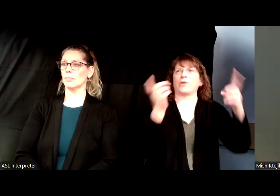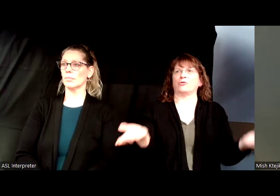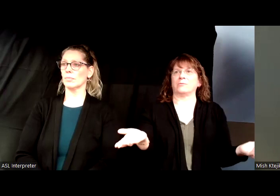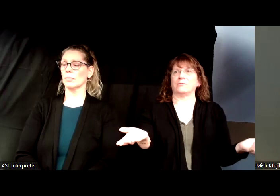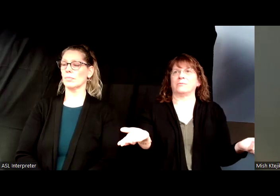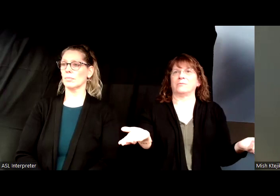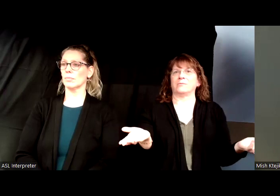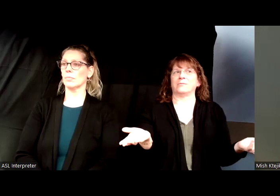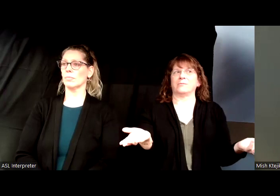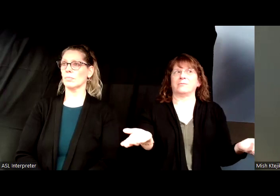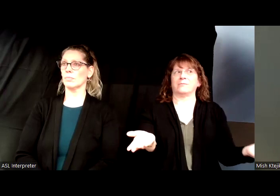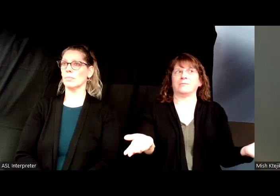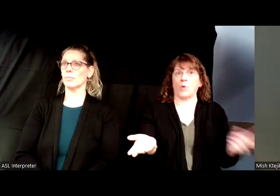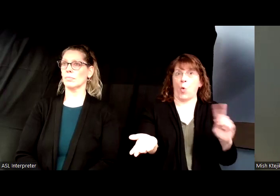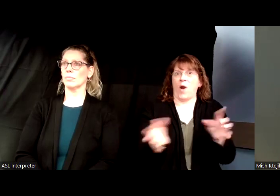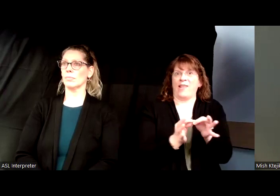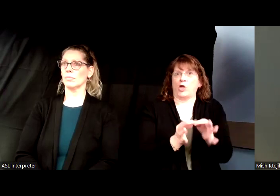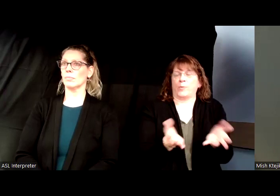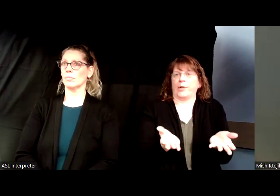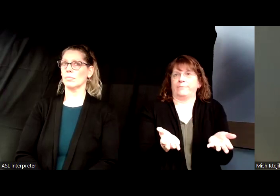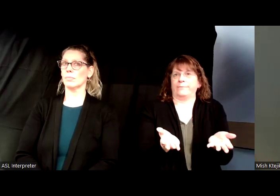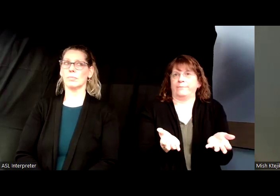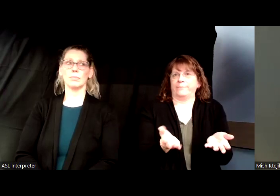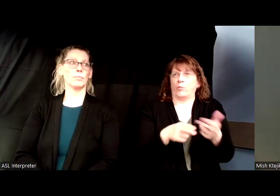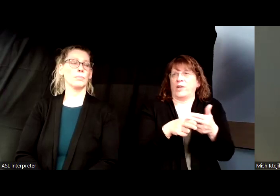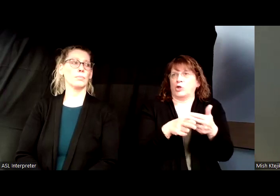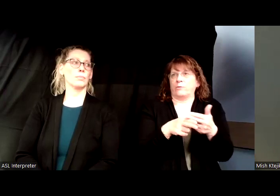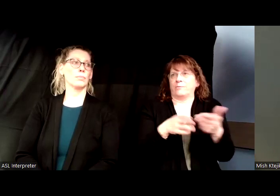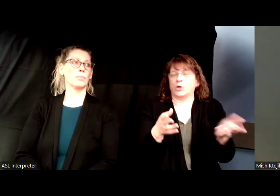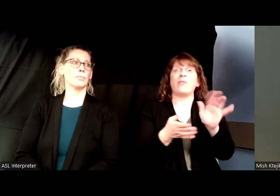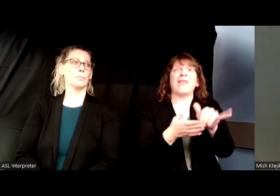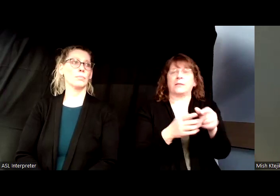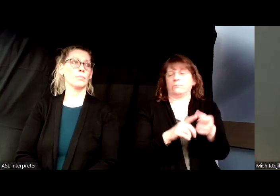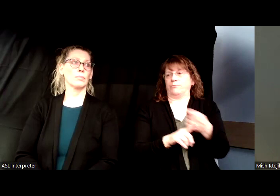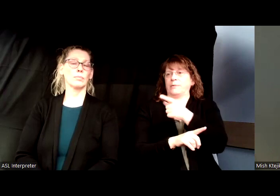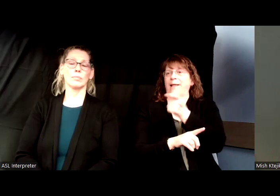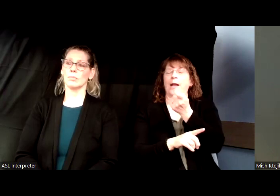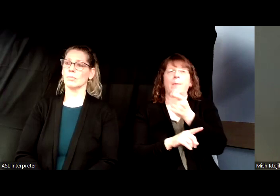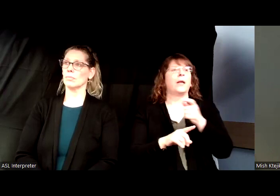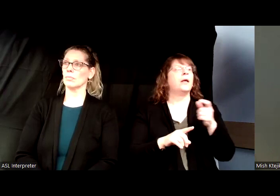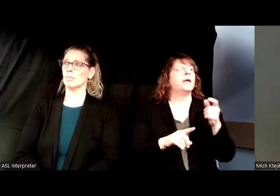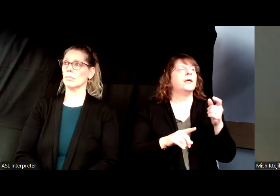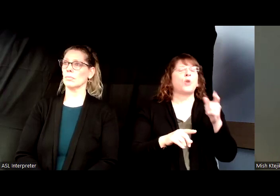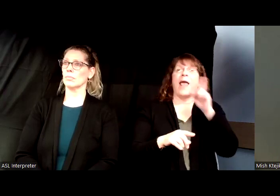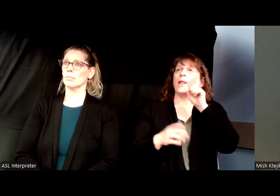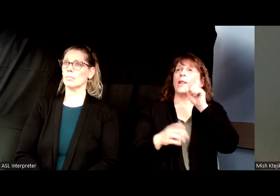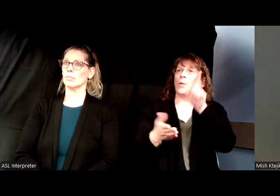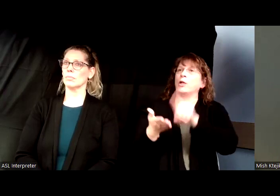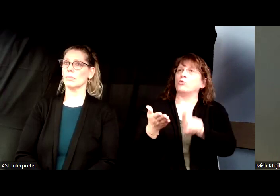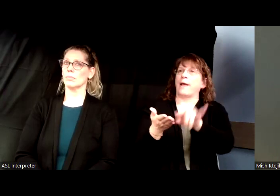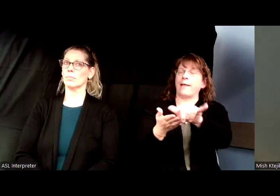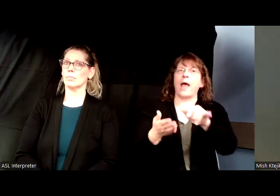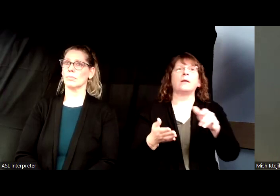can't do medical, they can't do legal, then they just do educational. Like, where are these interpreters? So where are the provisional